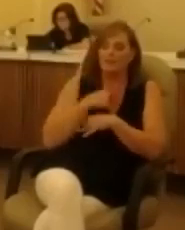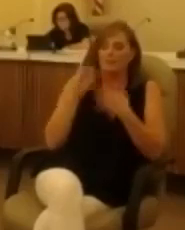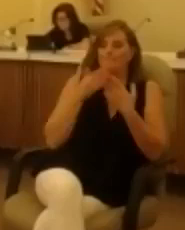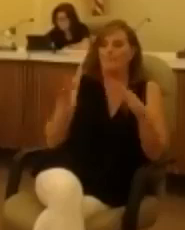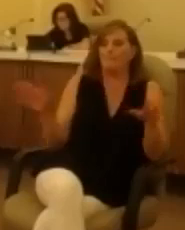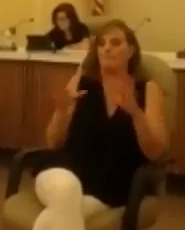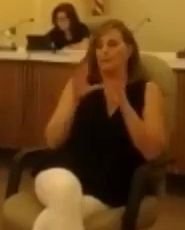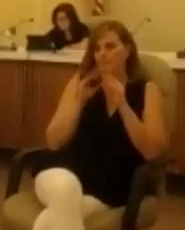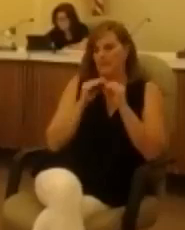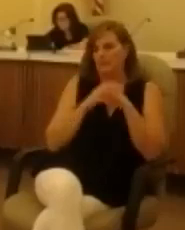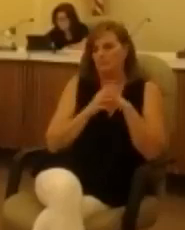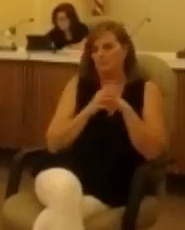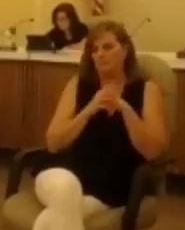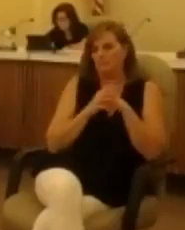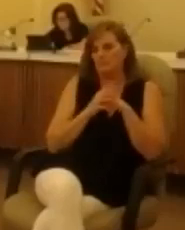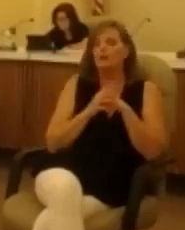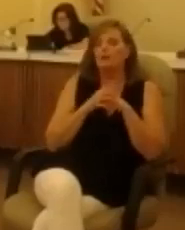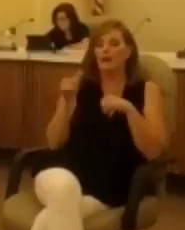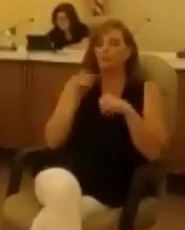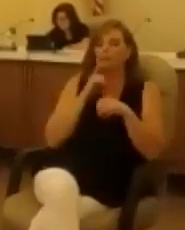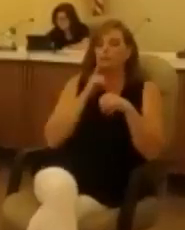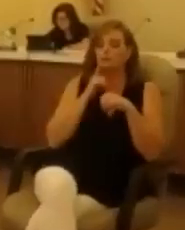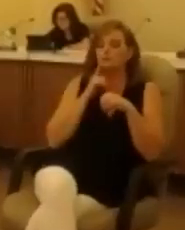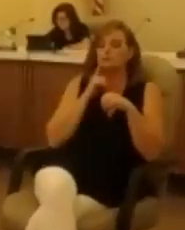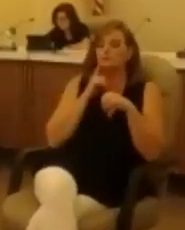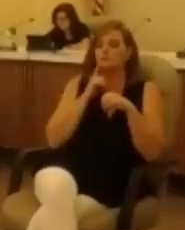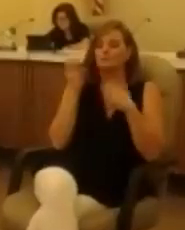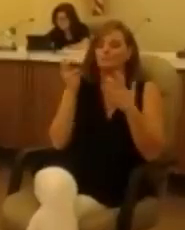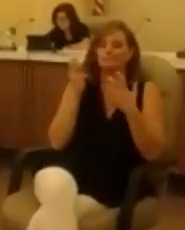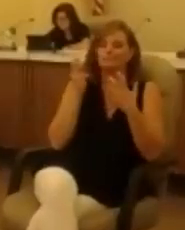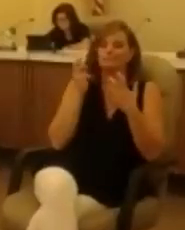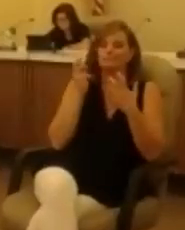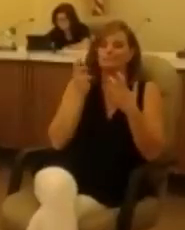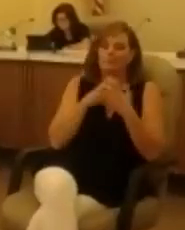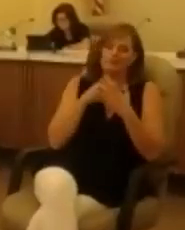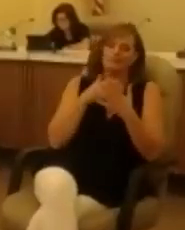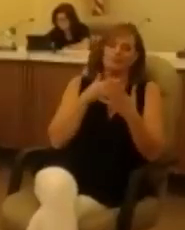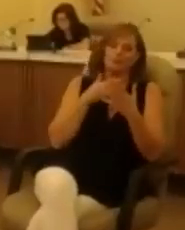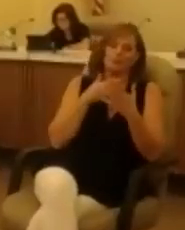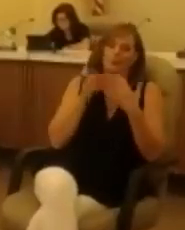And we'll basically just adjust it according to what our decision is on the meetings.